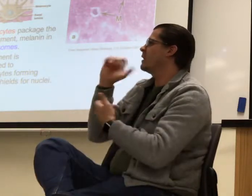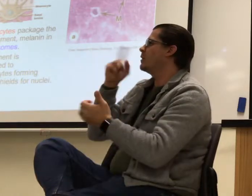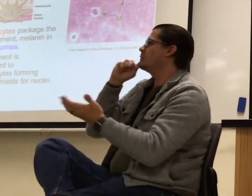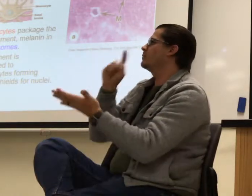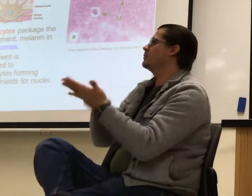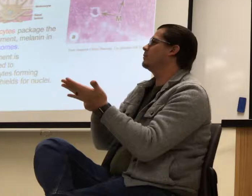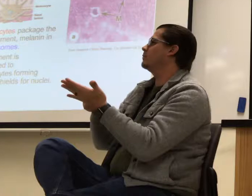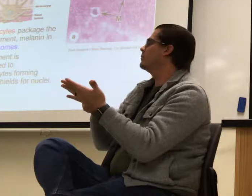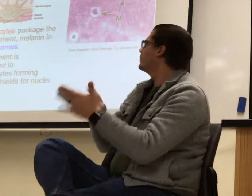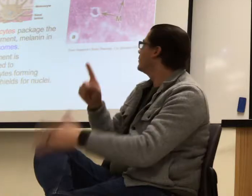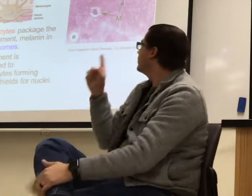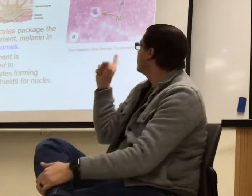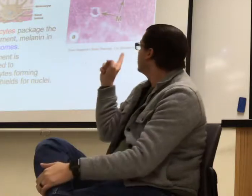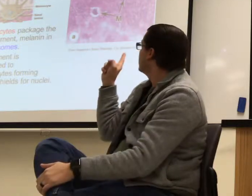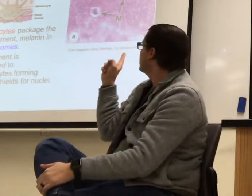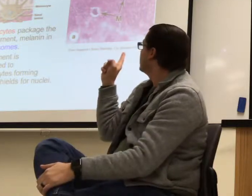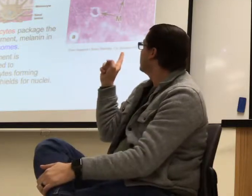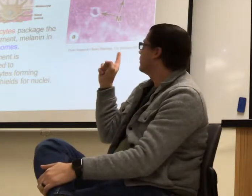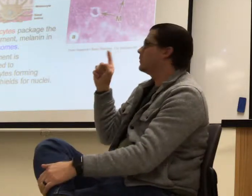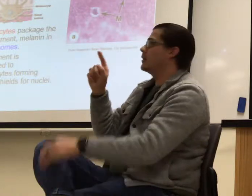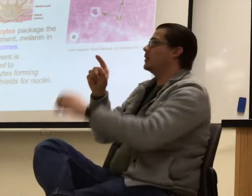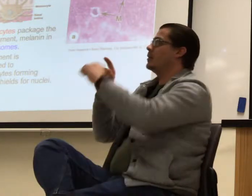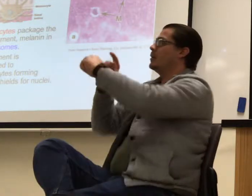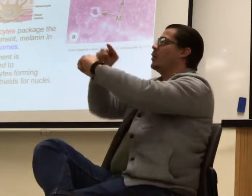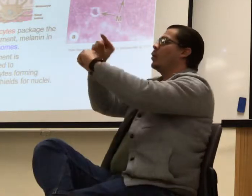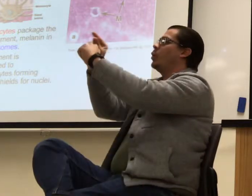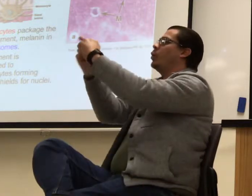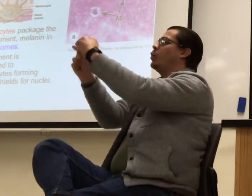them. And I looked on the picture that I took.